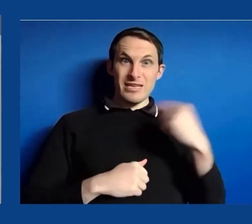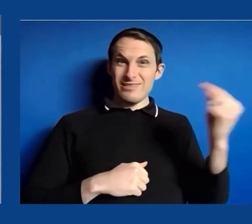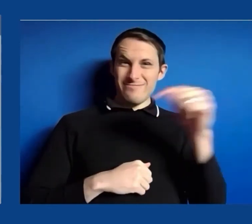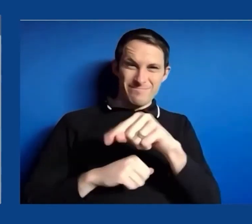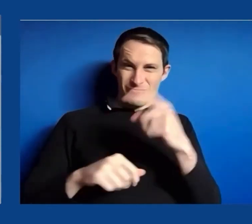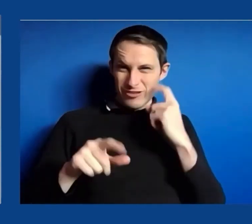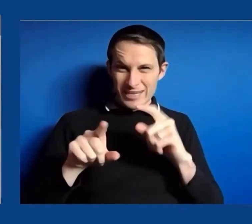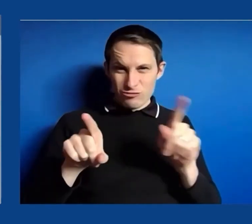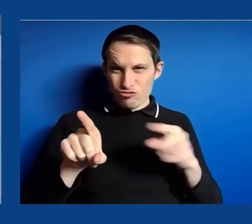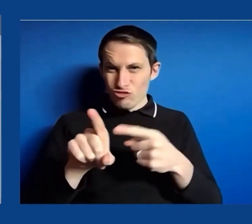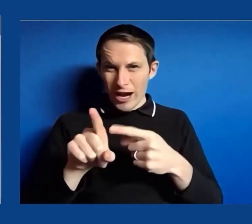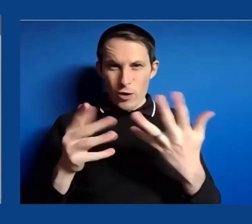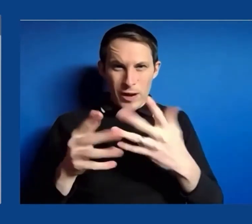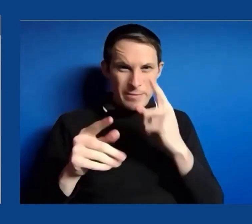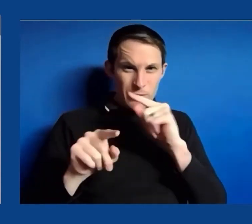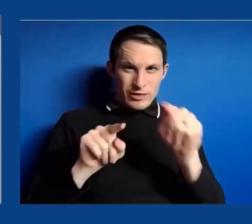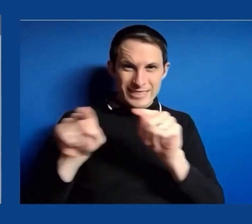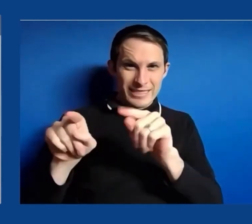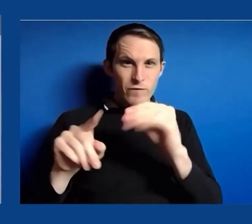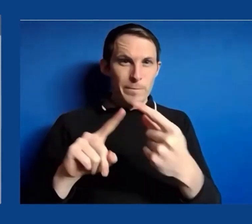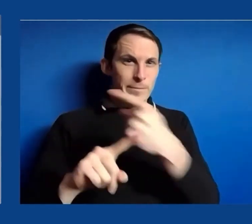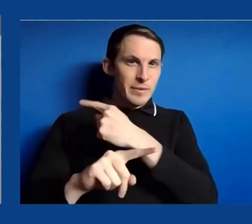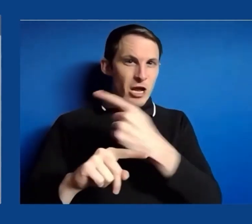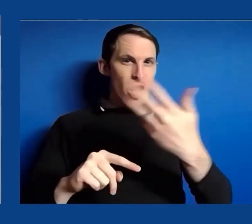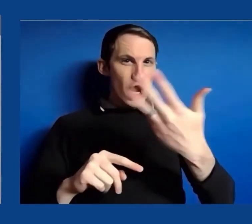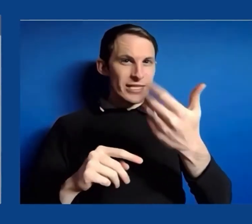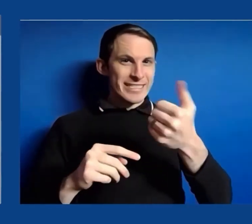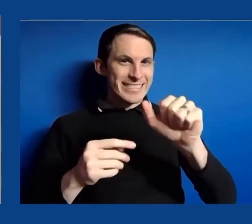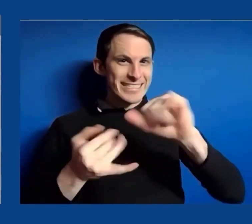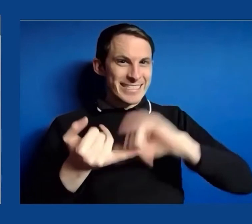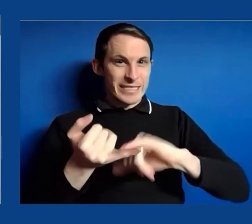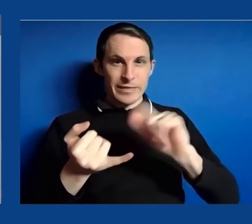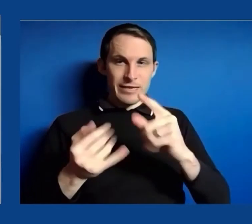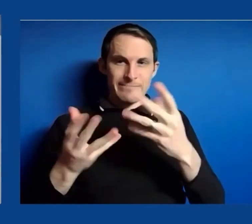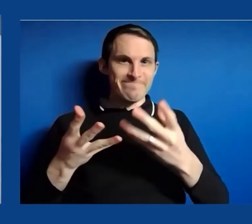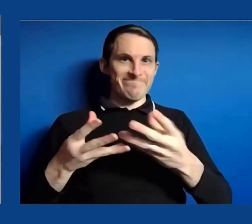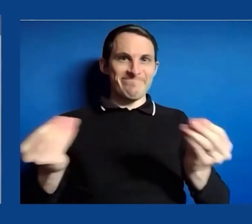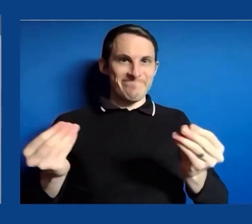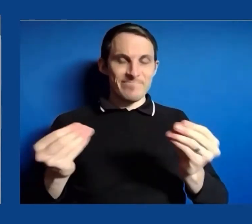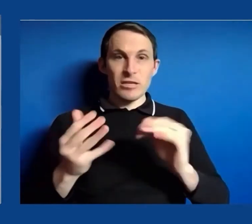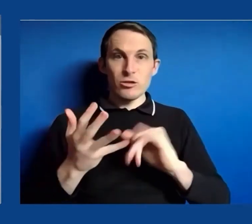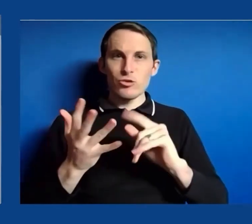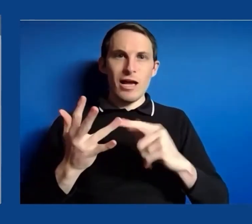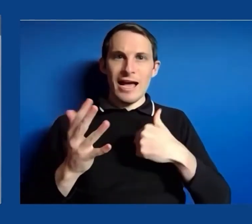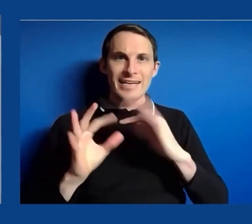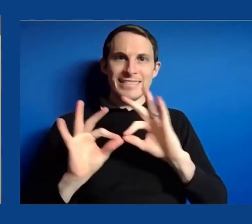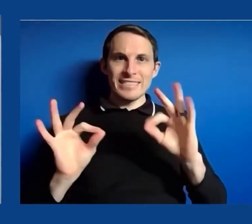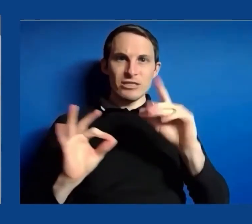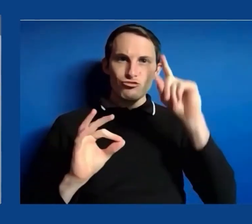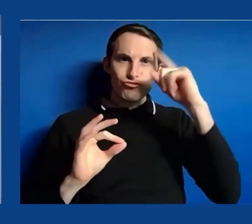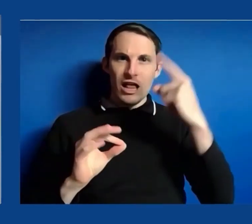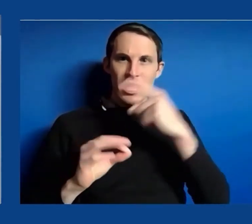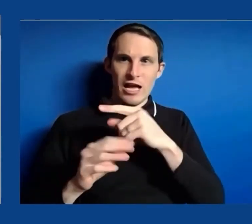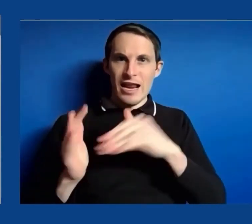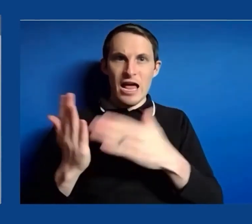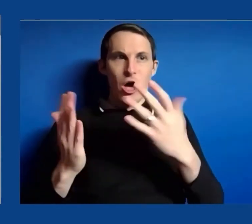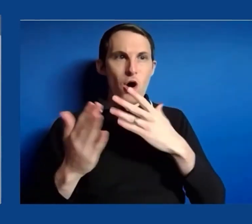those people down in the 60s, but they weren't there. So I didn't realise they were on other